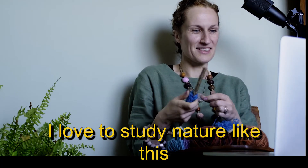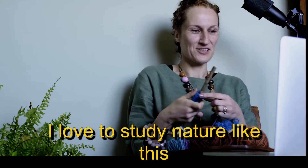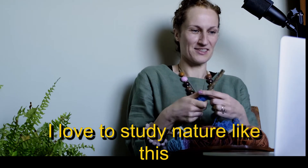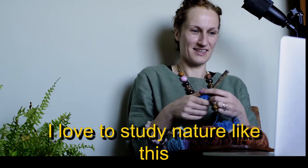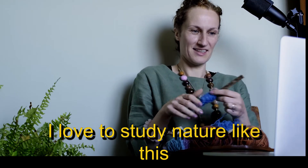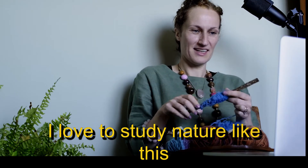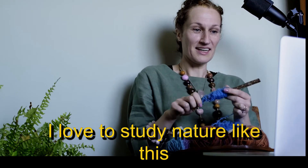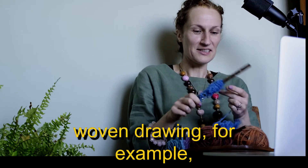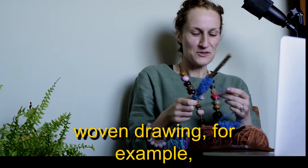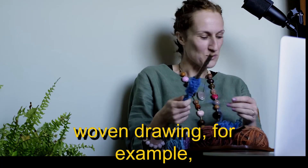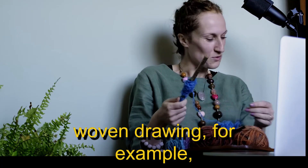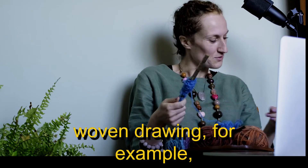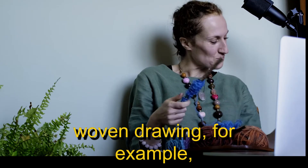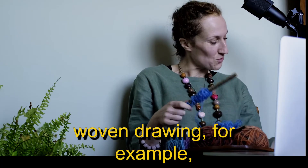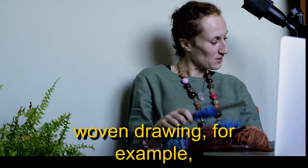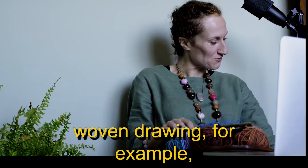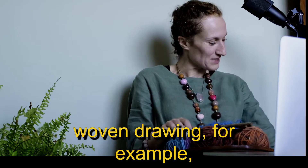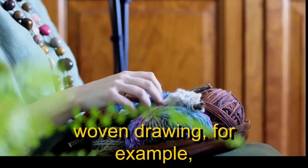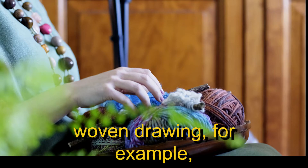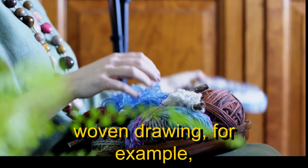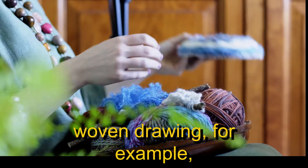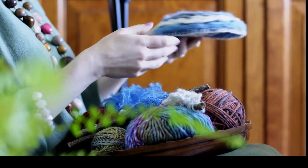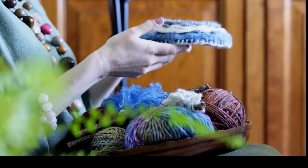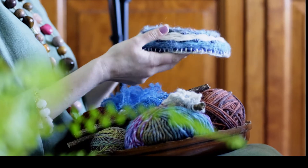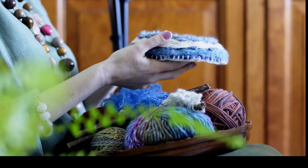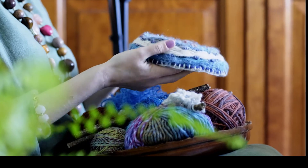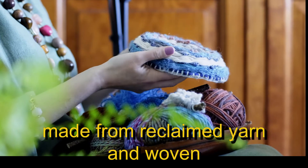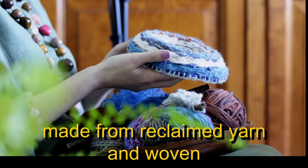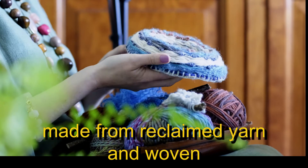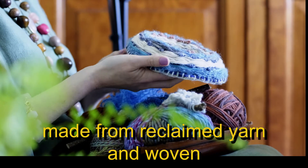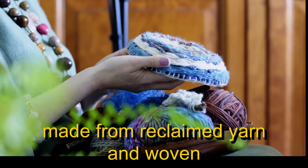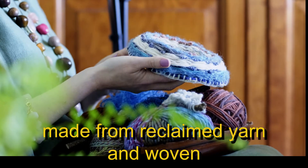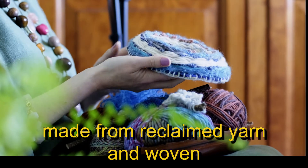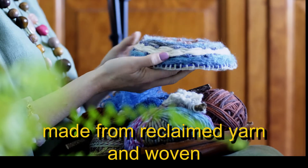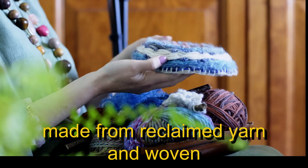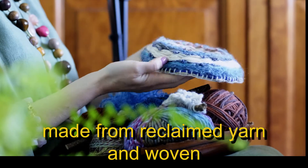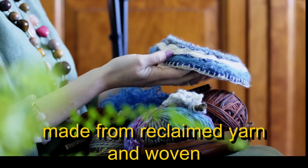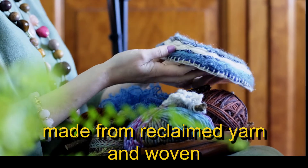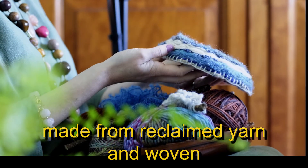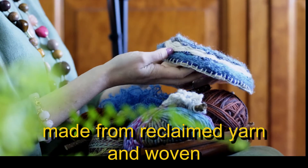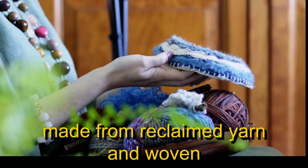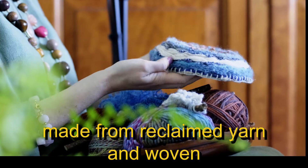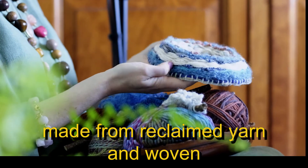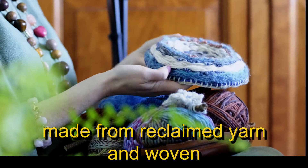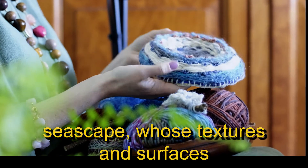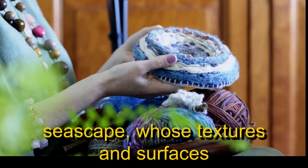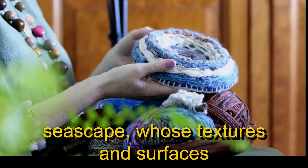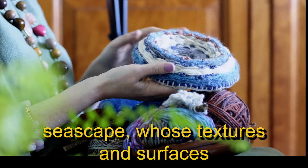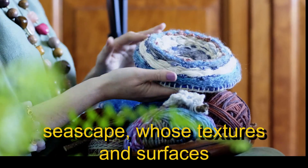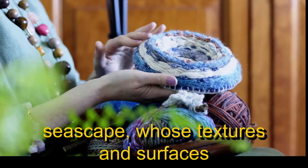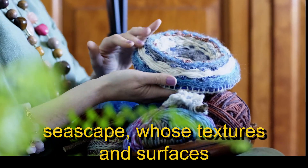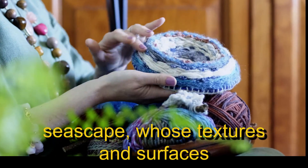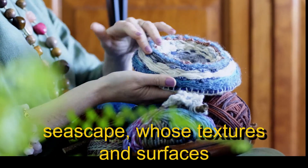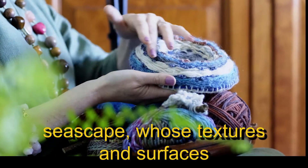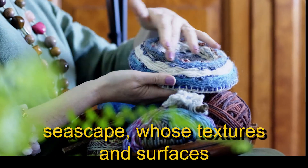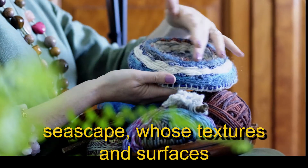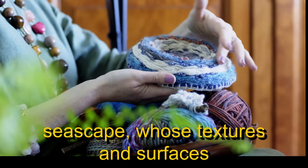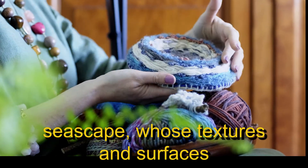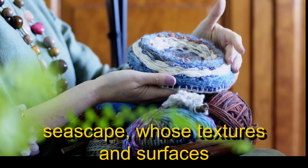nature, like this woven drawing, for example, made from reclaimed yarn, a woven seascape whose textures and